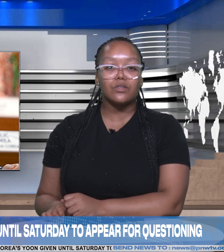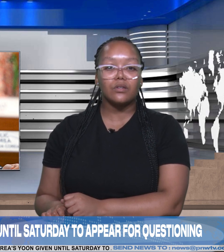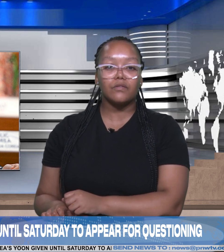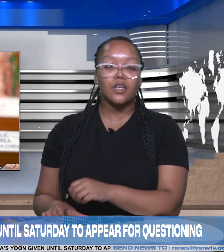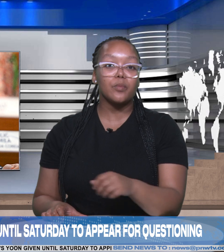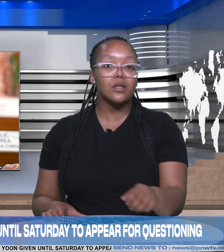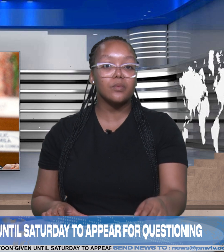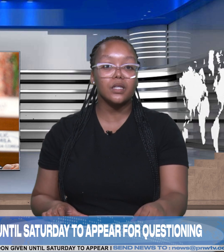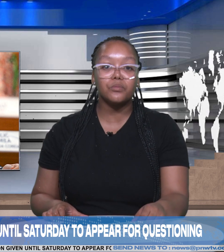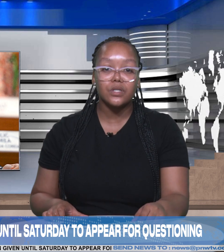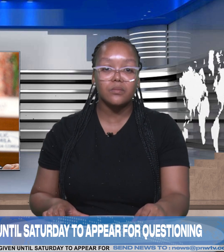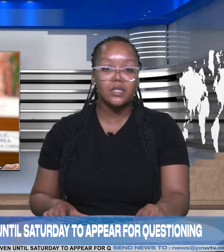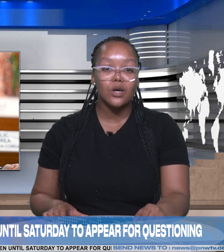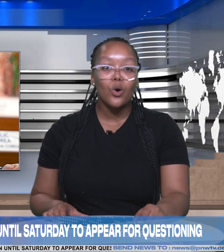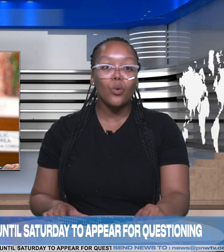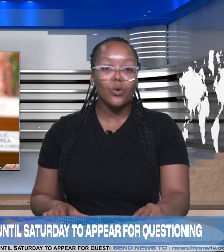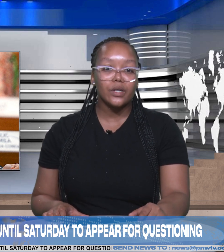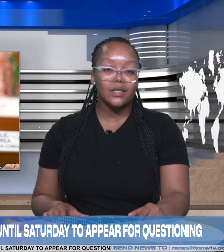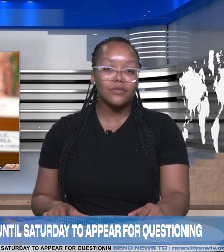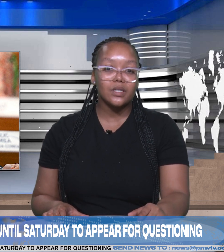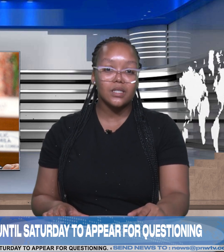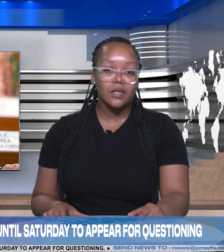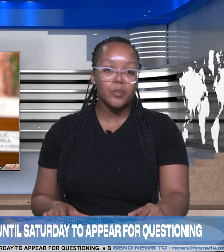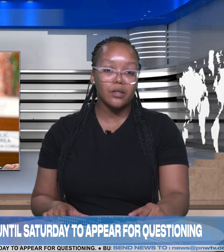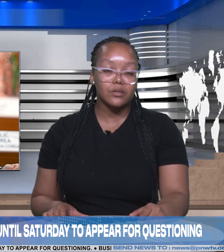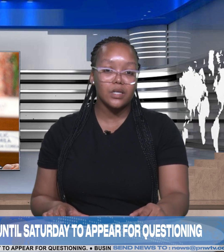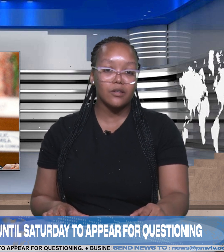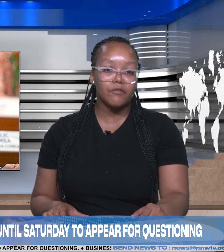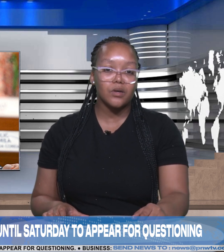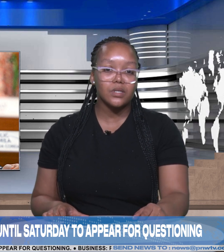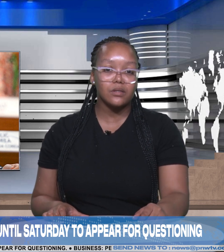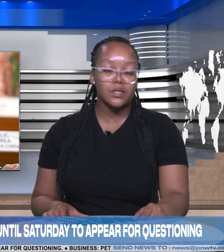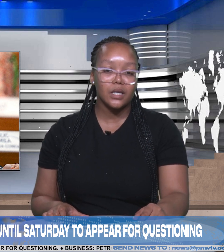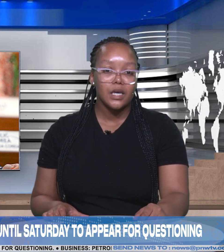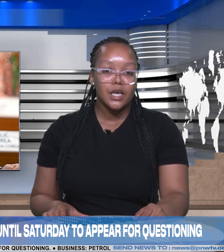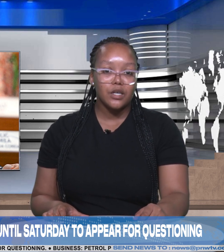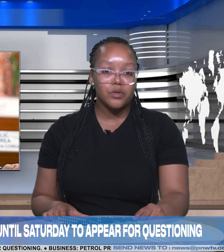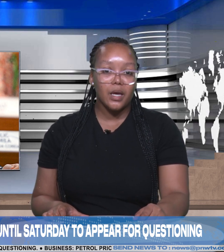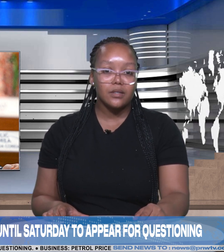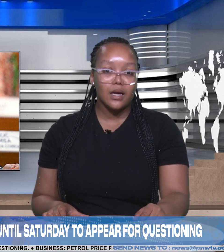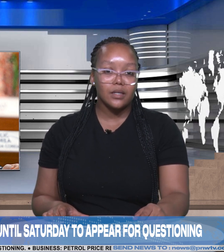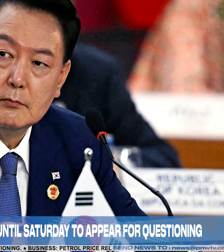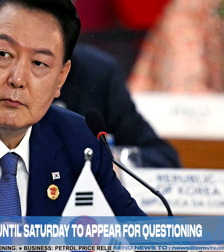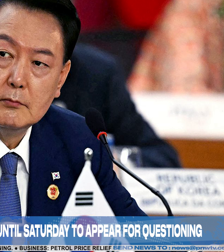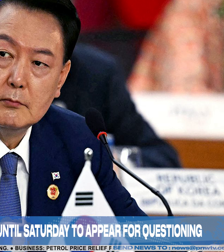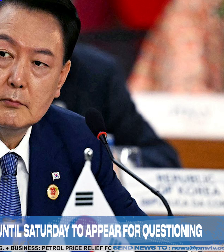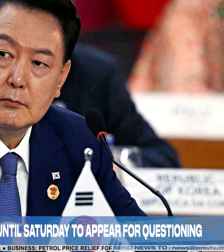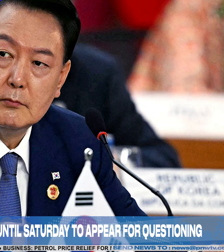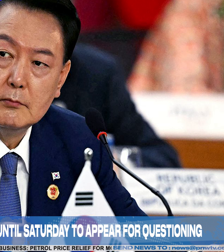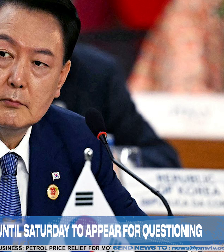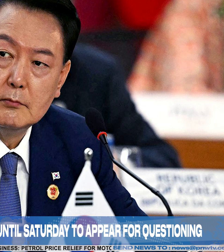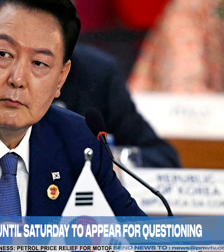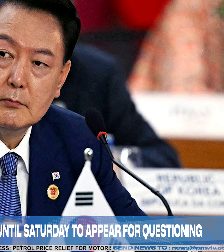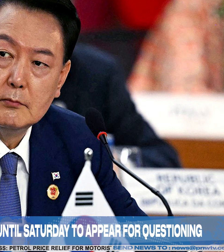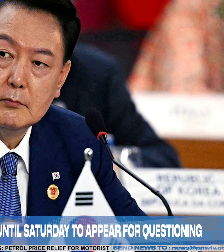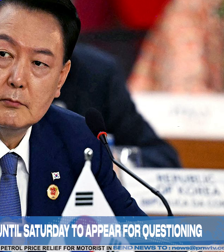inner circle face possible imprisonment or even the death penalty if found guilty. He remains under a travel ban. Now,